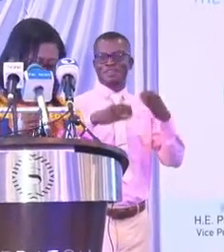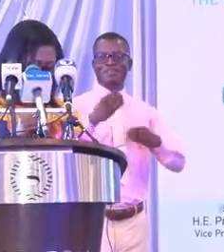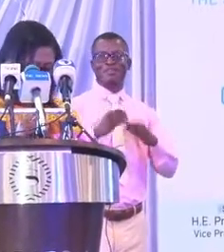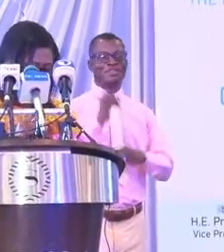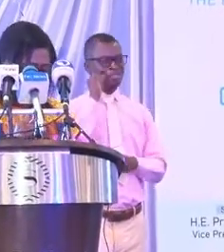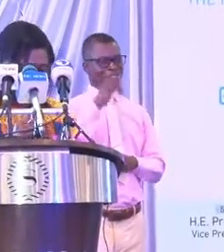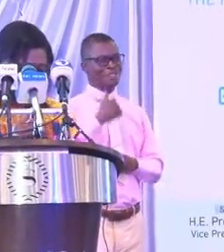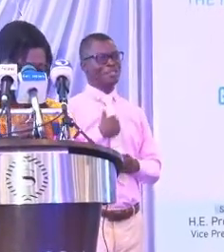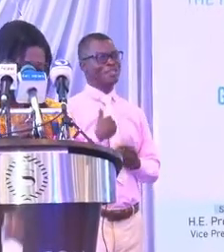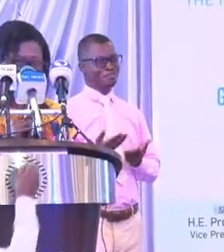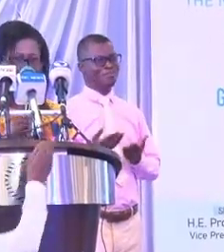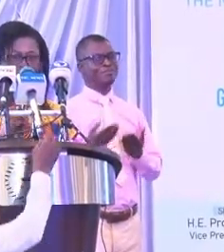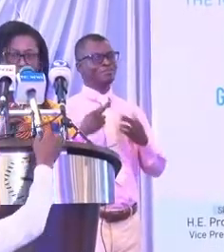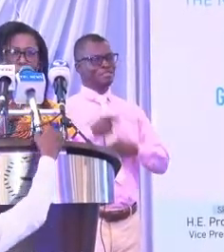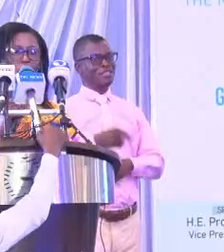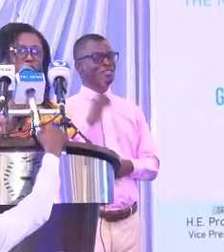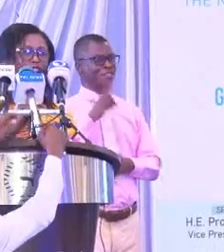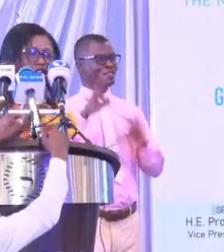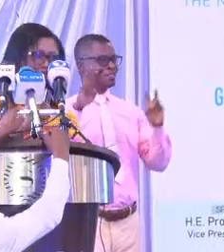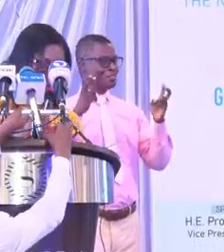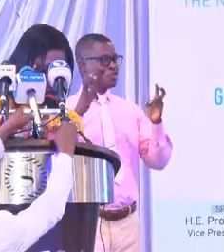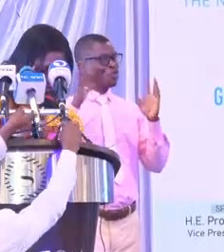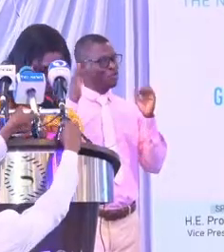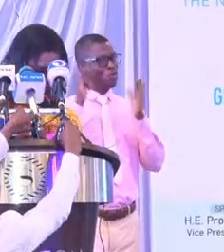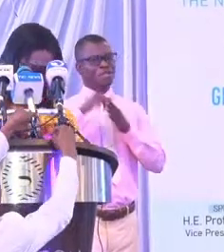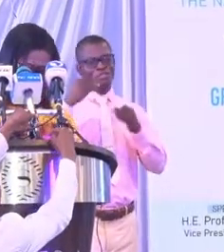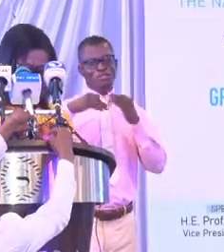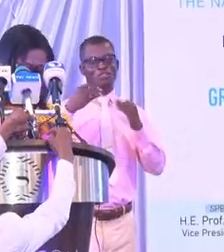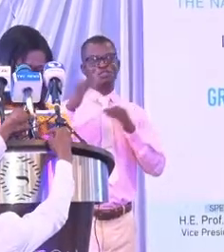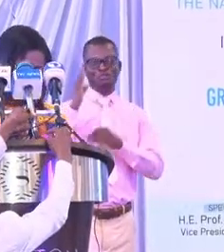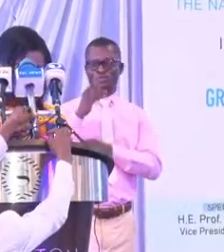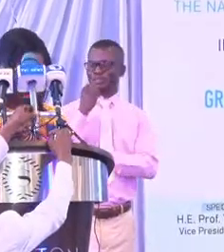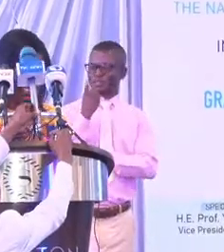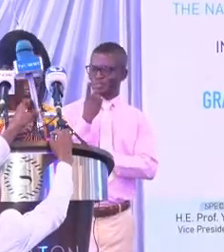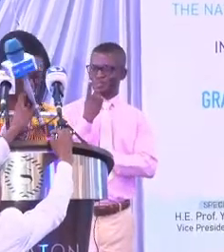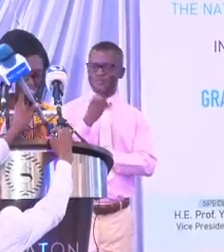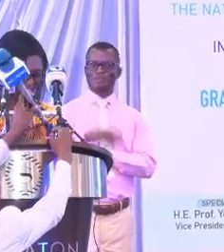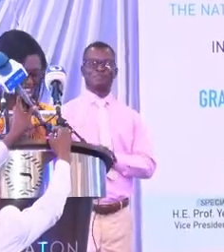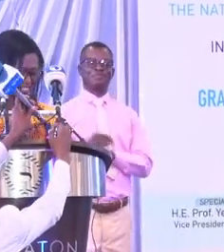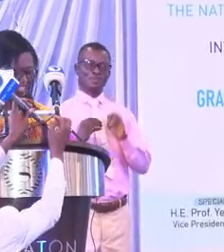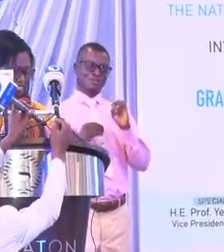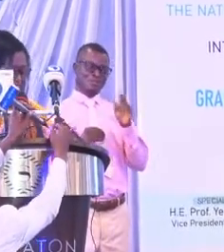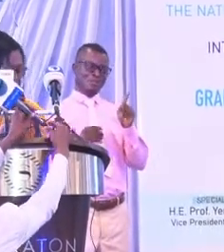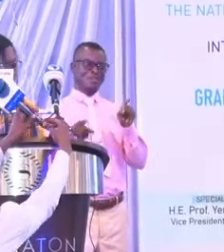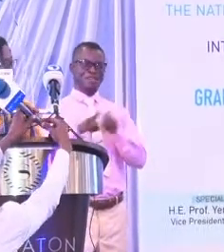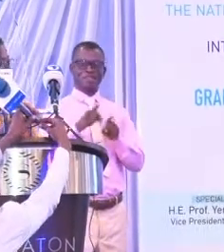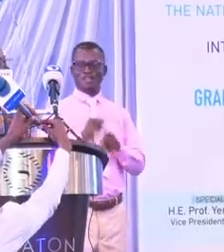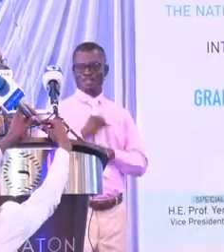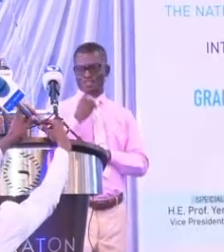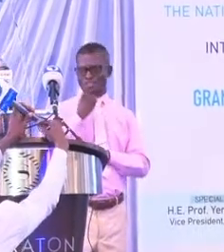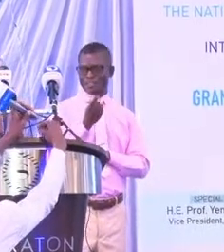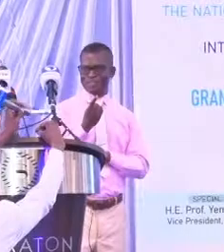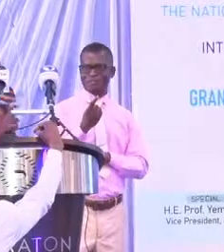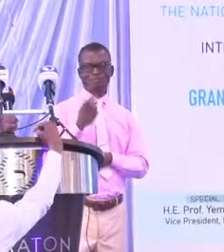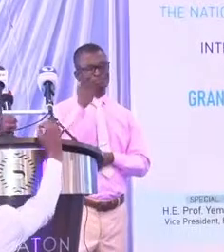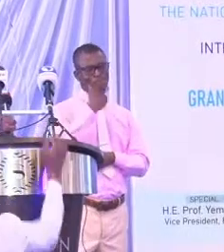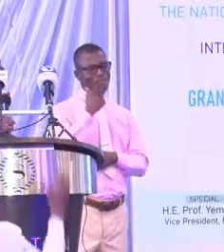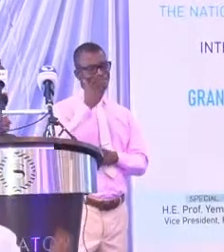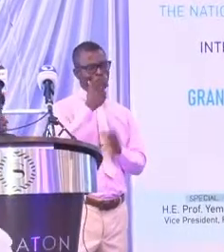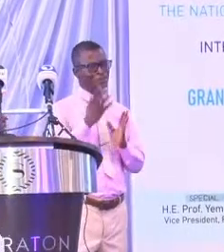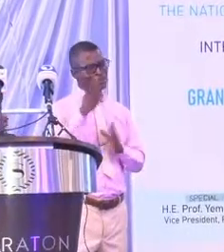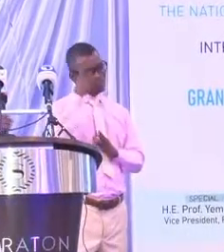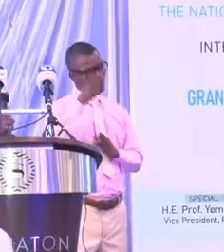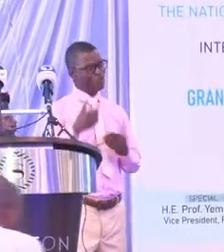case. And I hope the judges understand. Okay, like she had said, speaking for